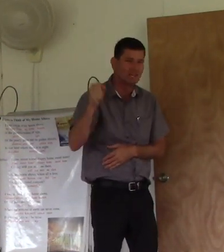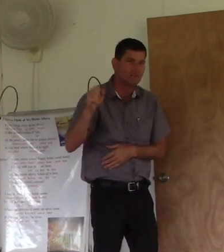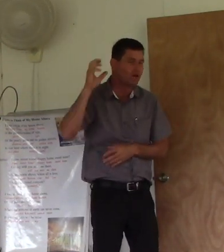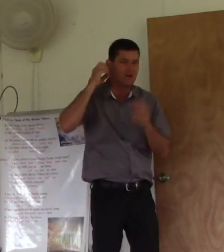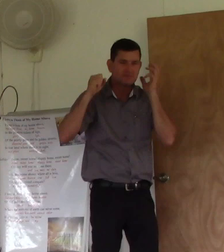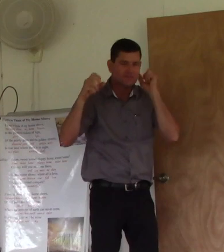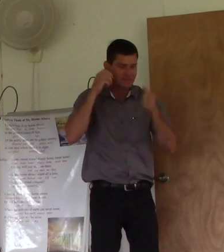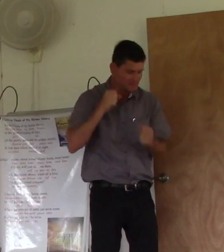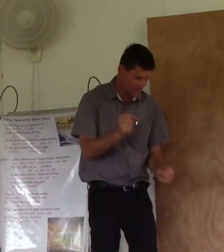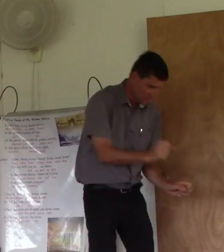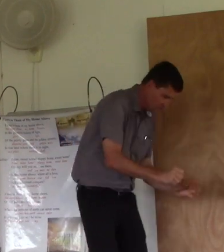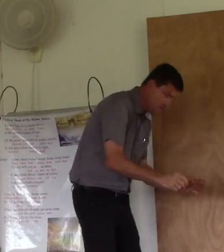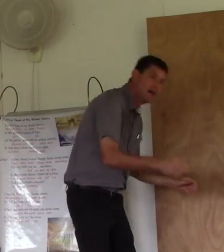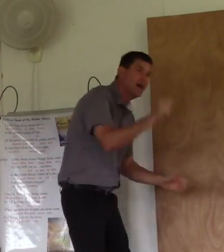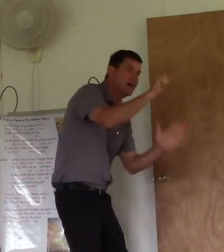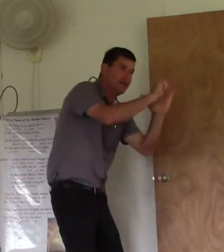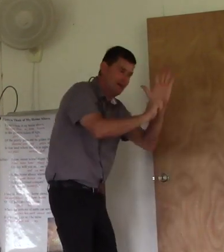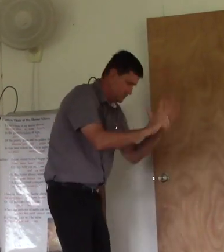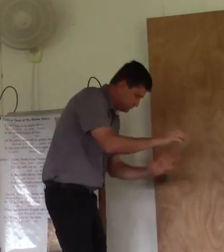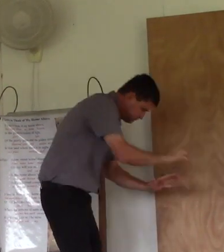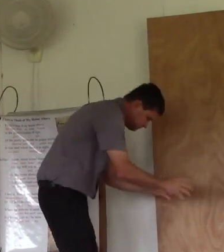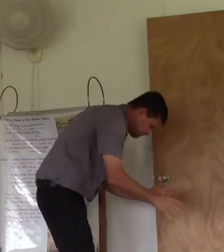silver, and Aaron,